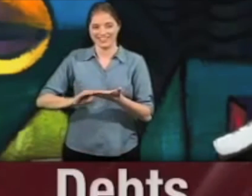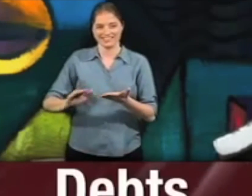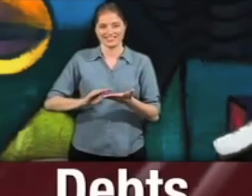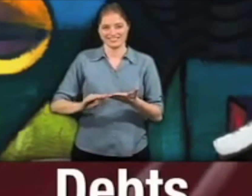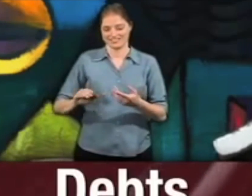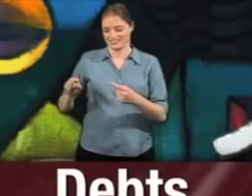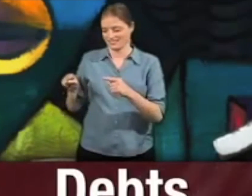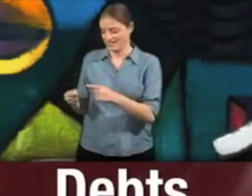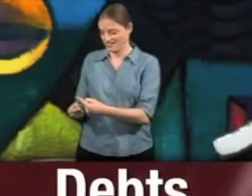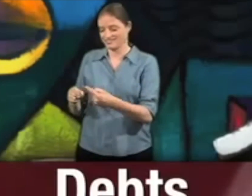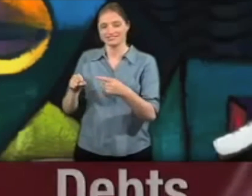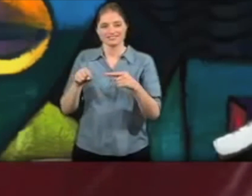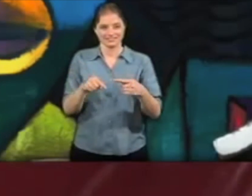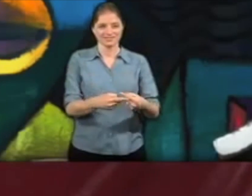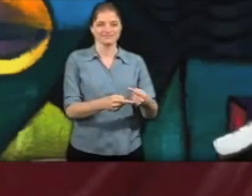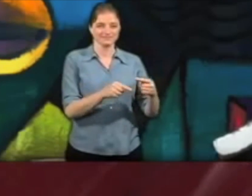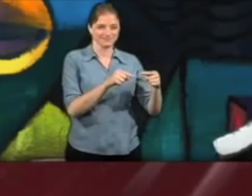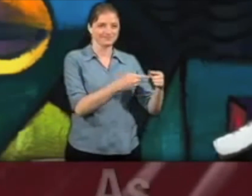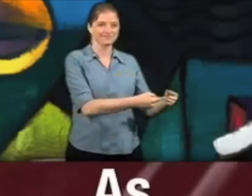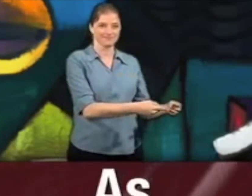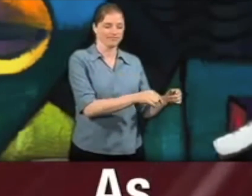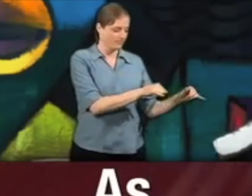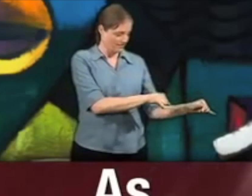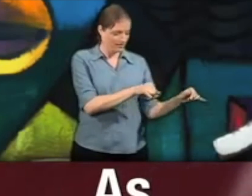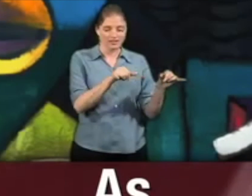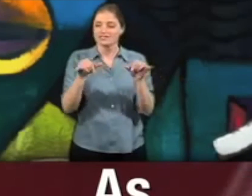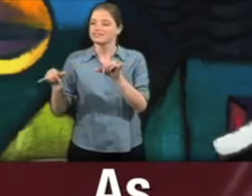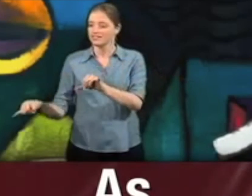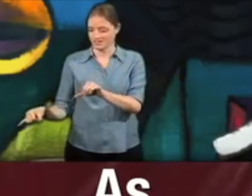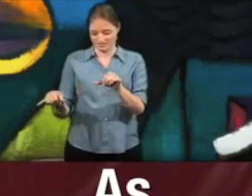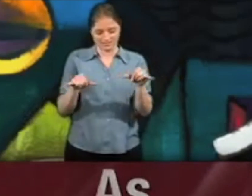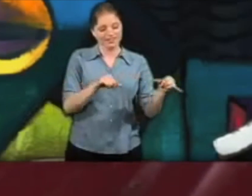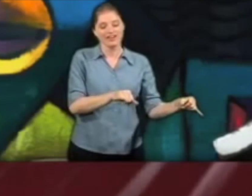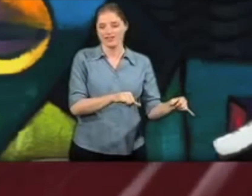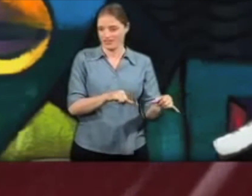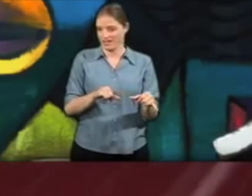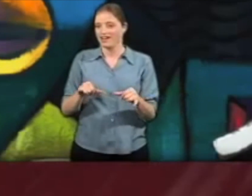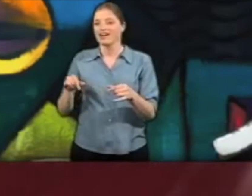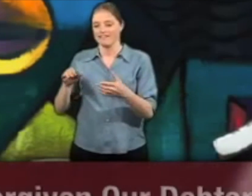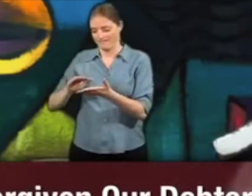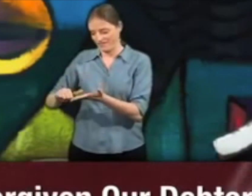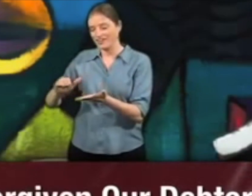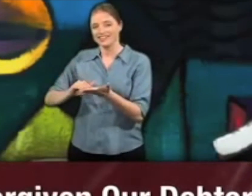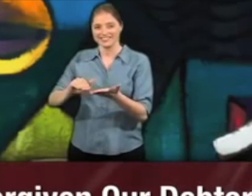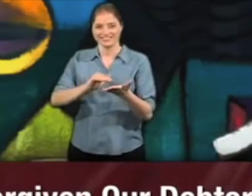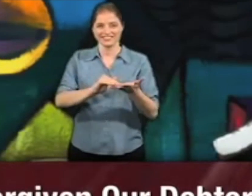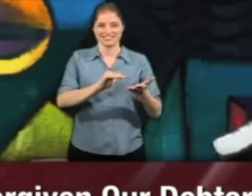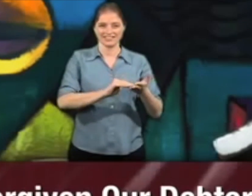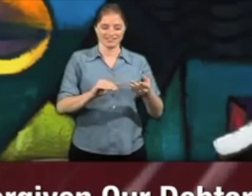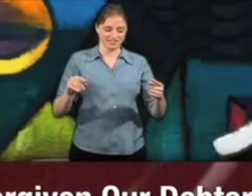debts, as we also have forgiven our